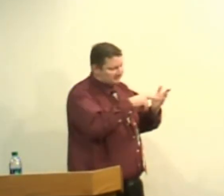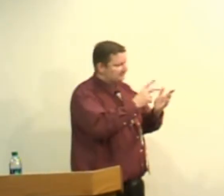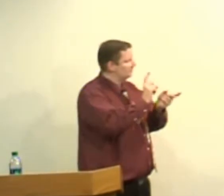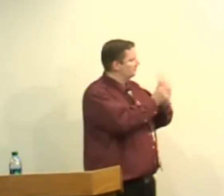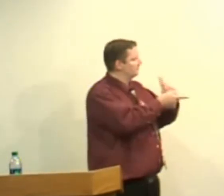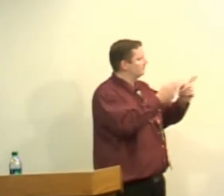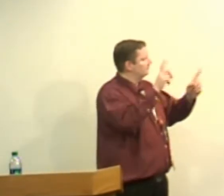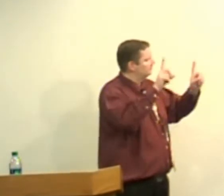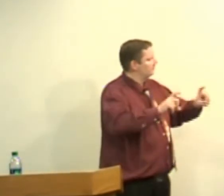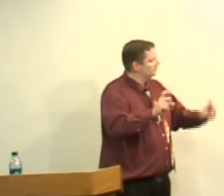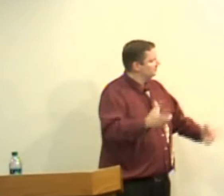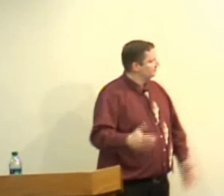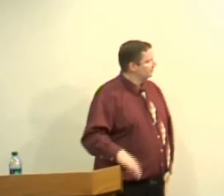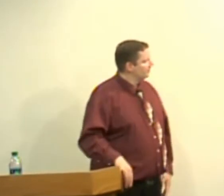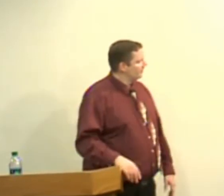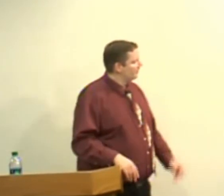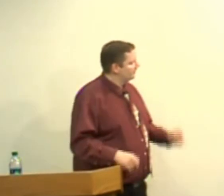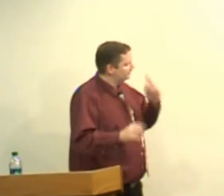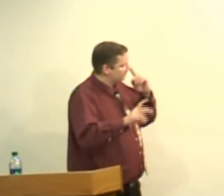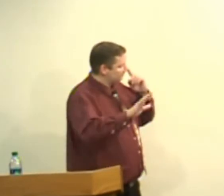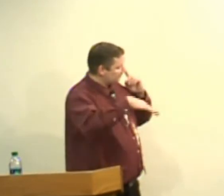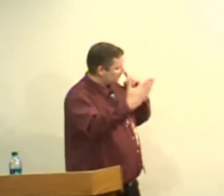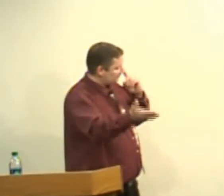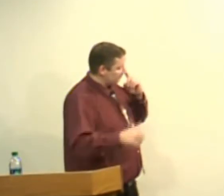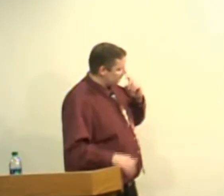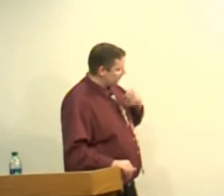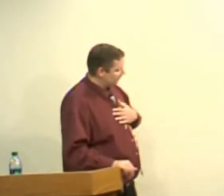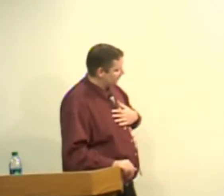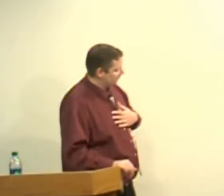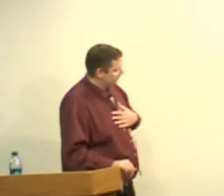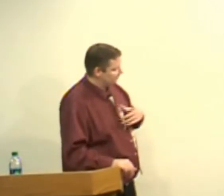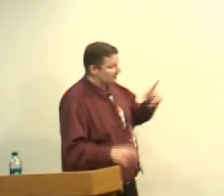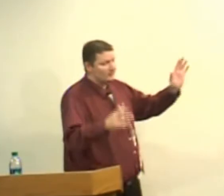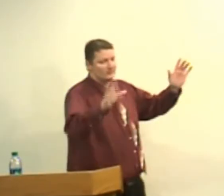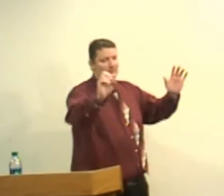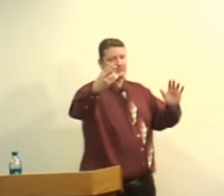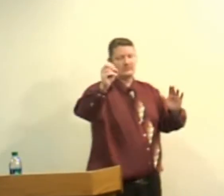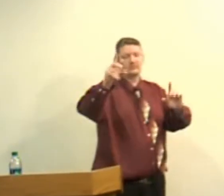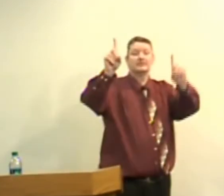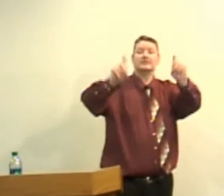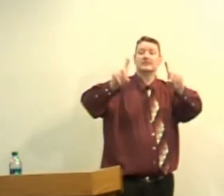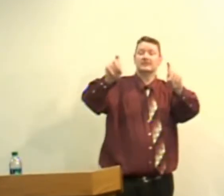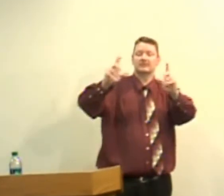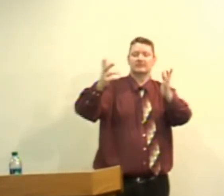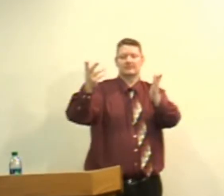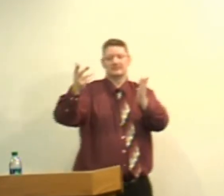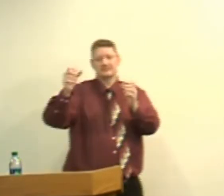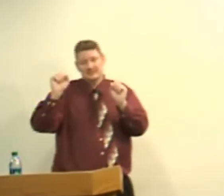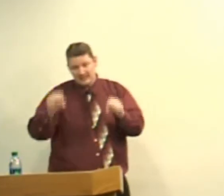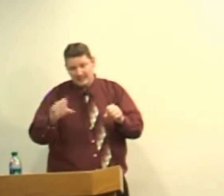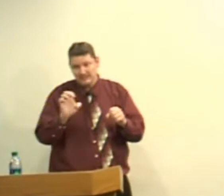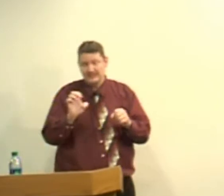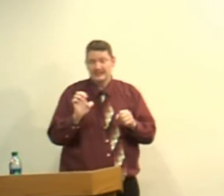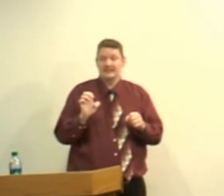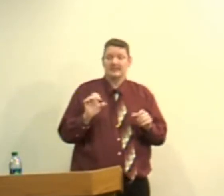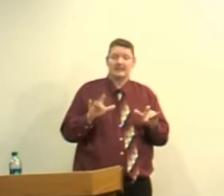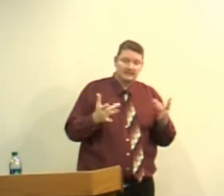So the tests we see in this other column over here. And then this other one says,